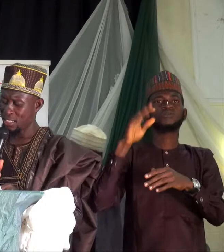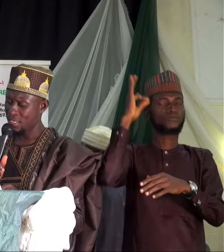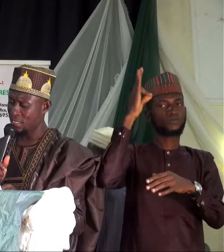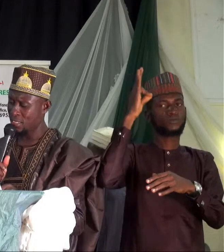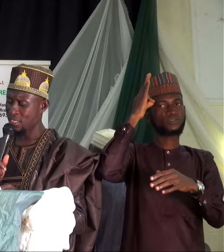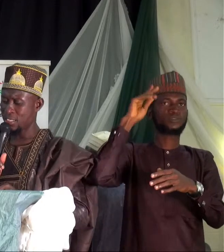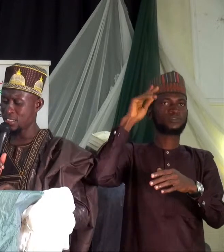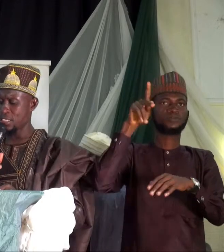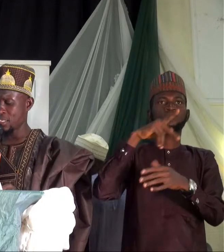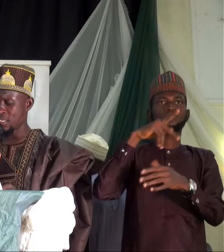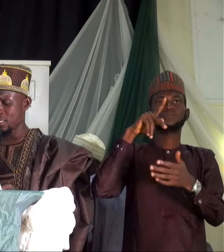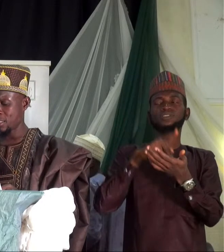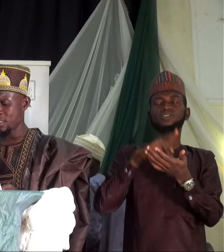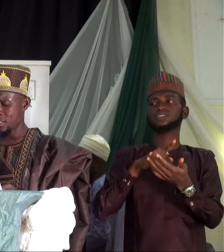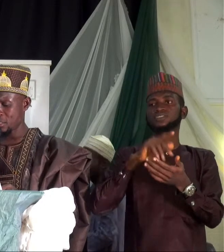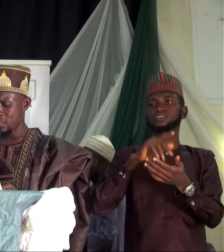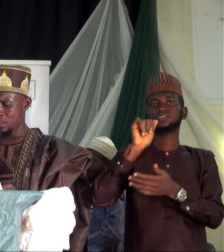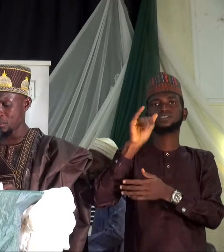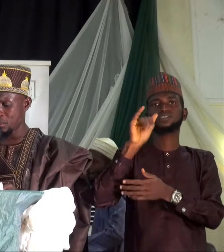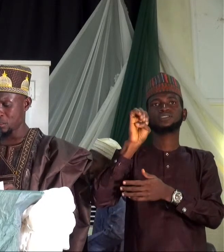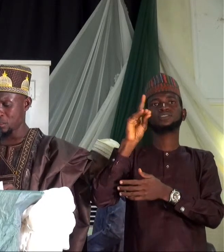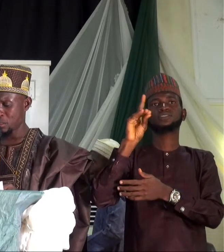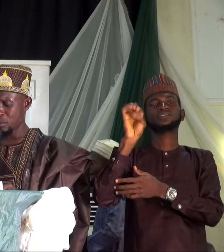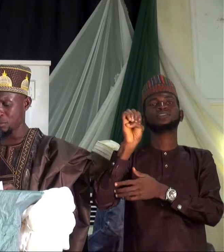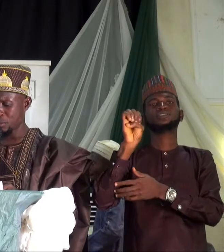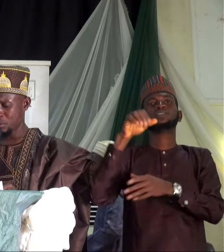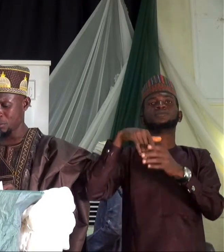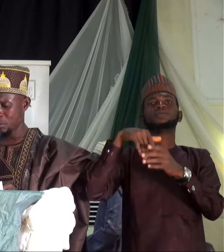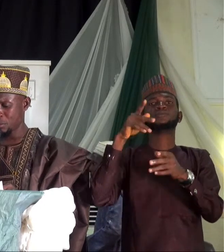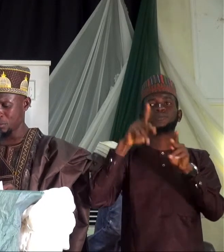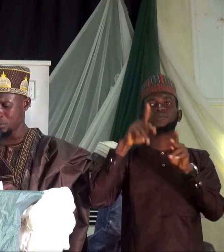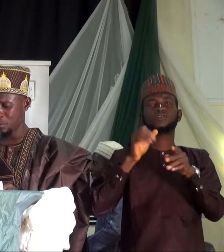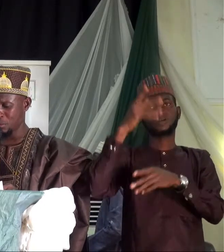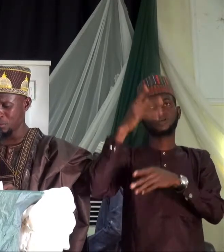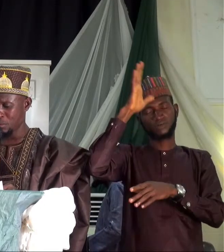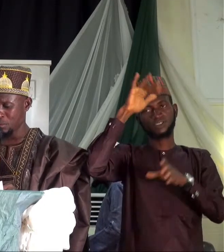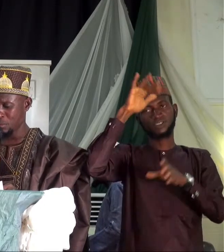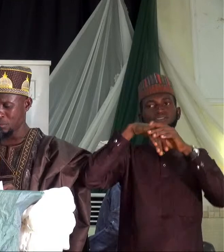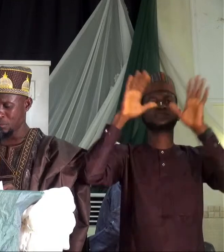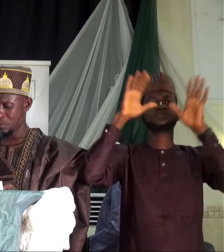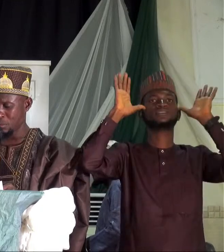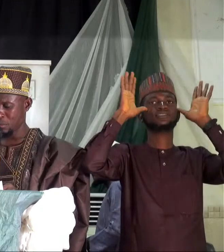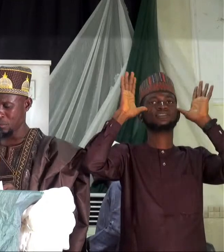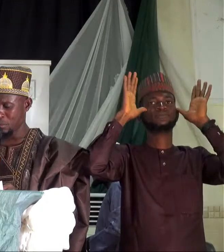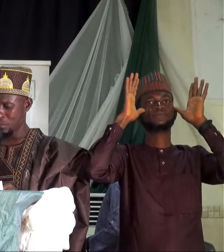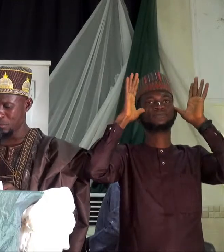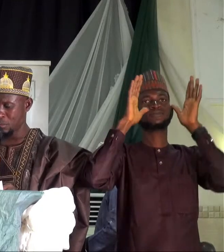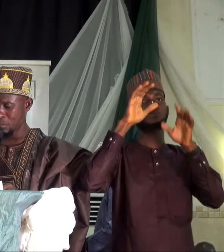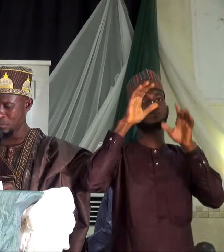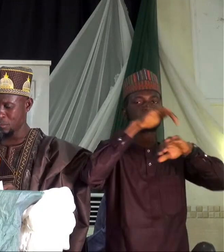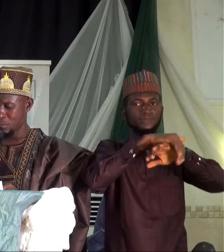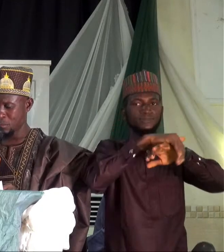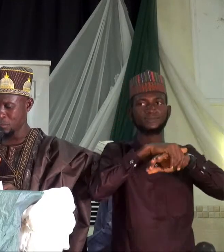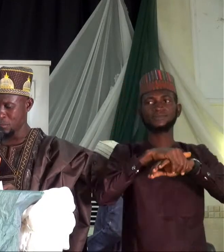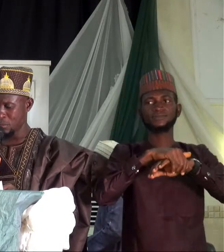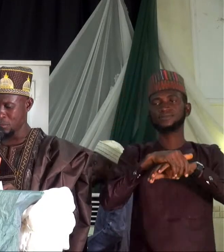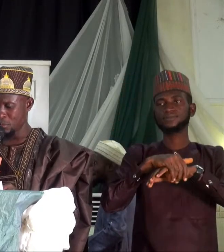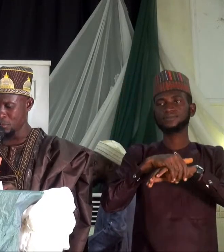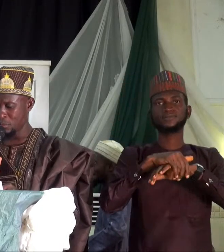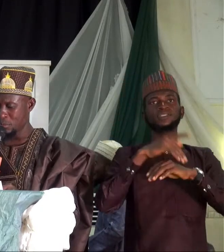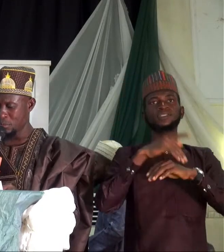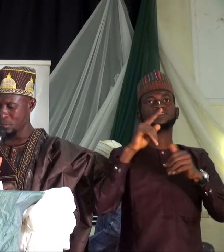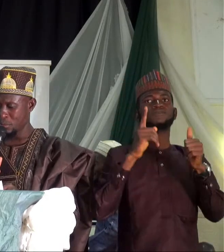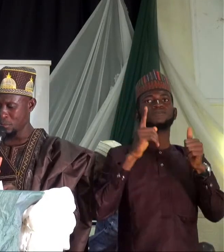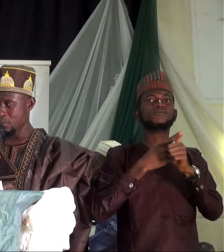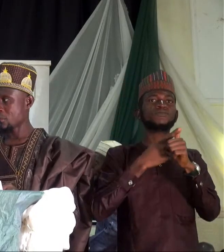person of our father in Islam, Engineer Dr. Taufik Adekunle Abdulhamid, the first guest